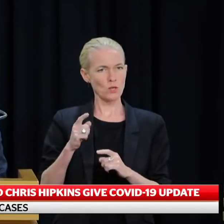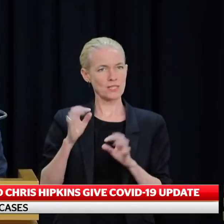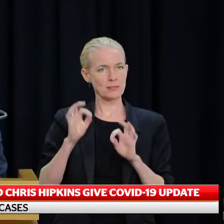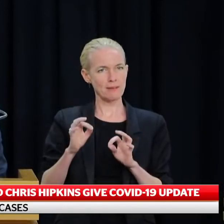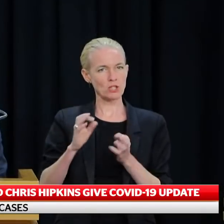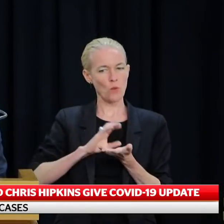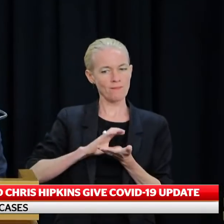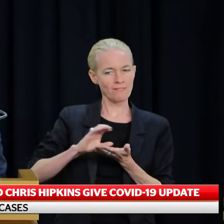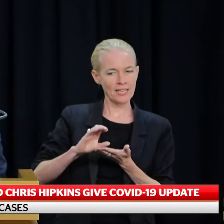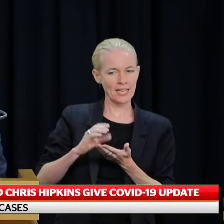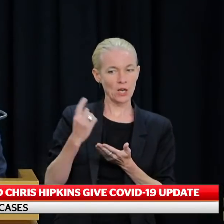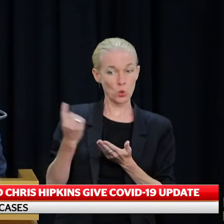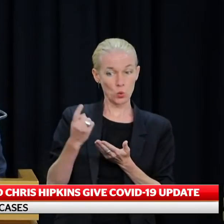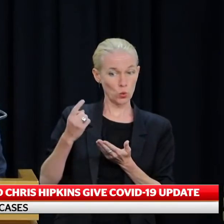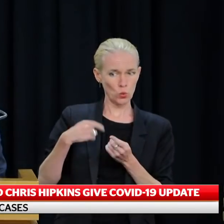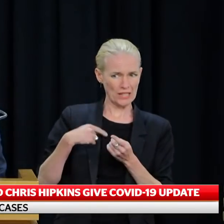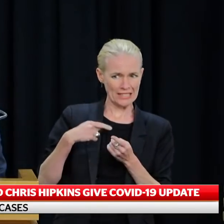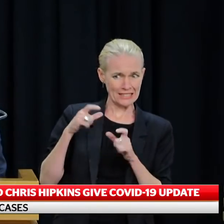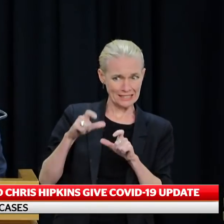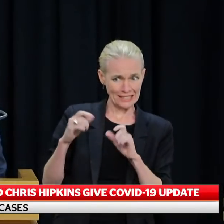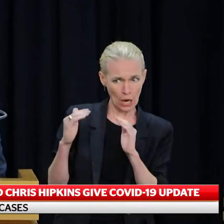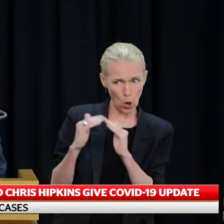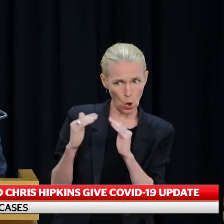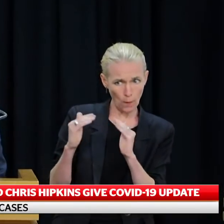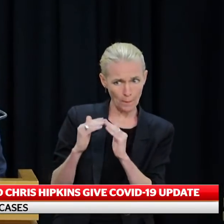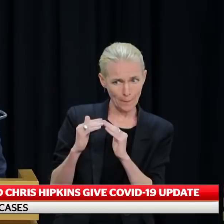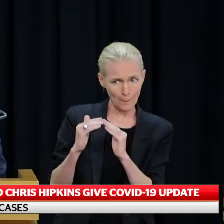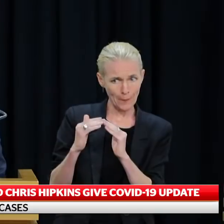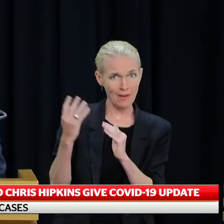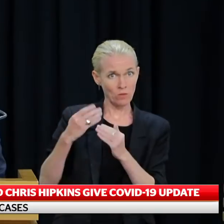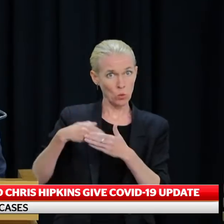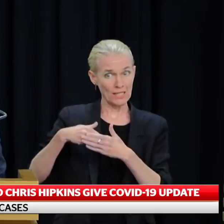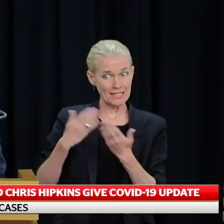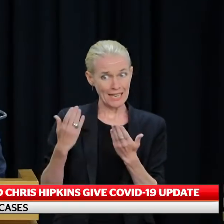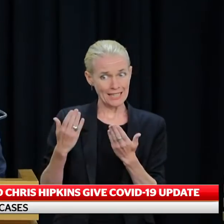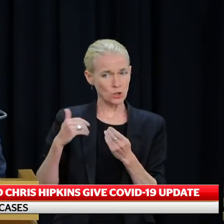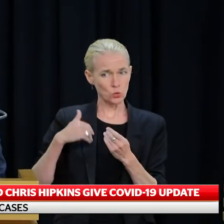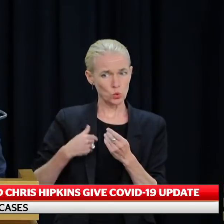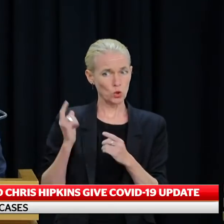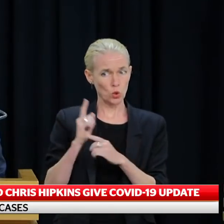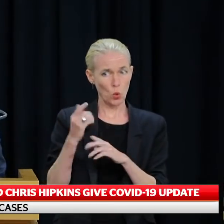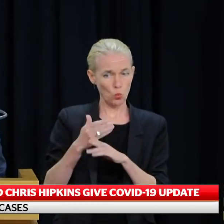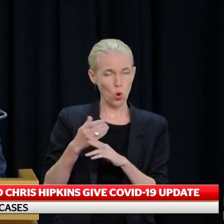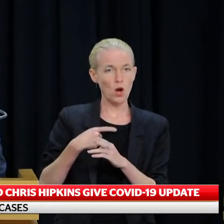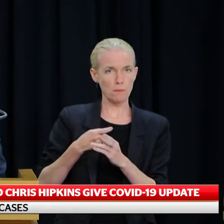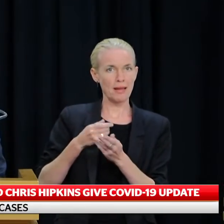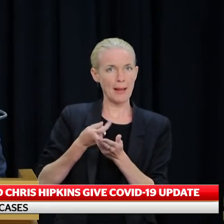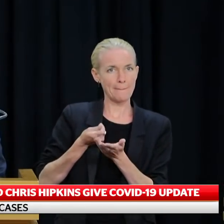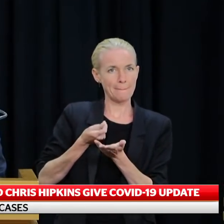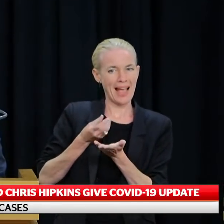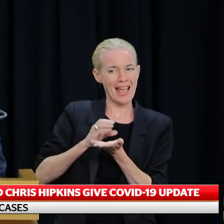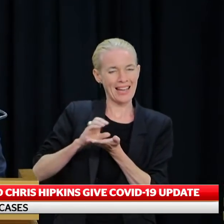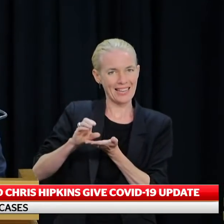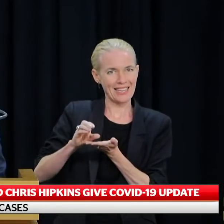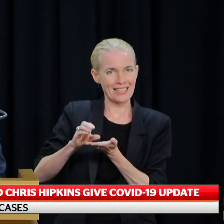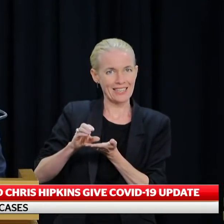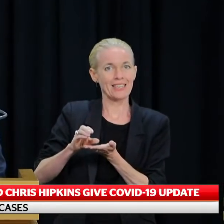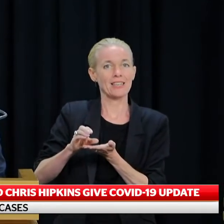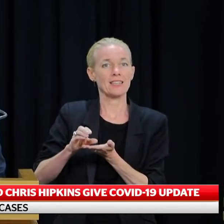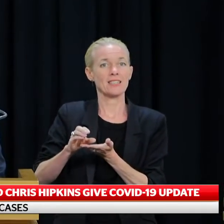large group of people that are the casual plus contacts, and for them staying at home for 2 weeks is a big deal. Having